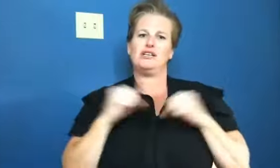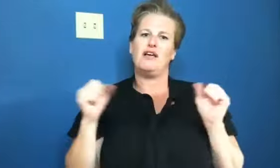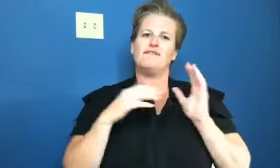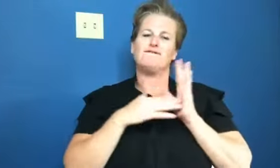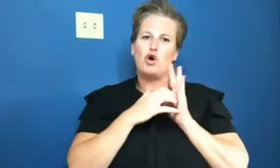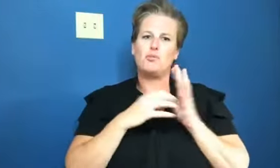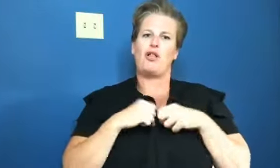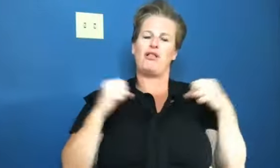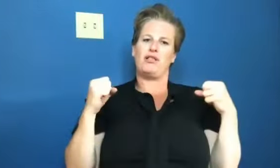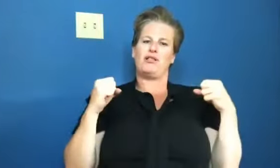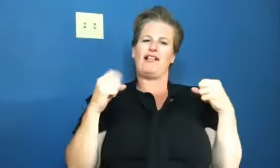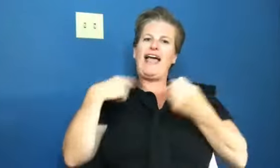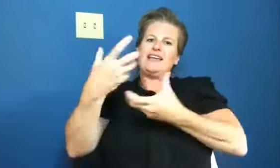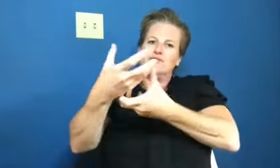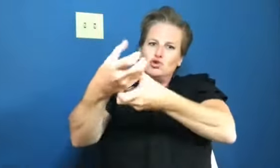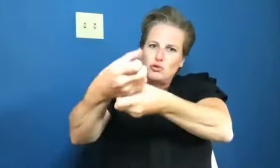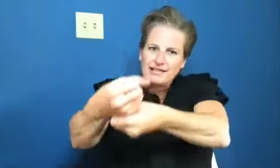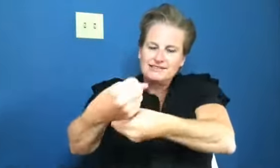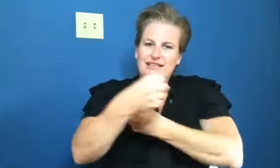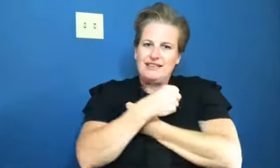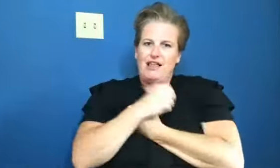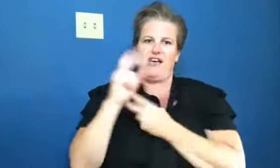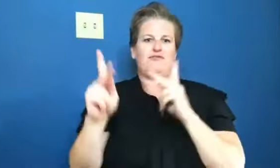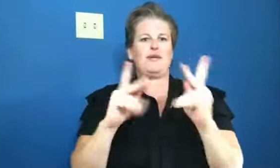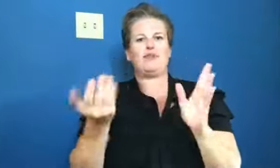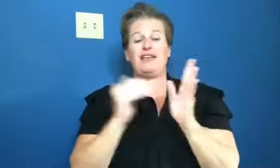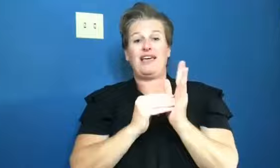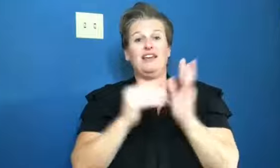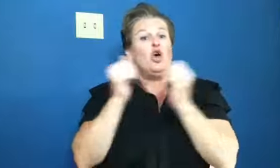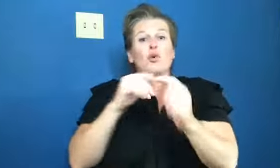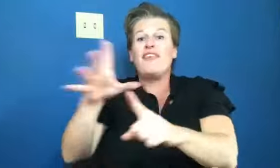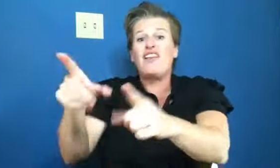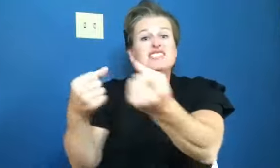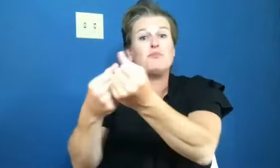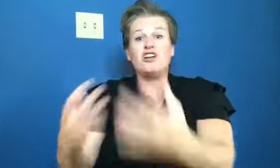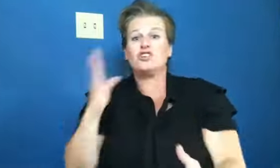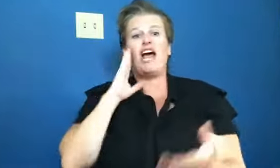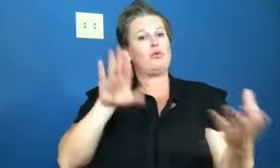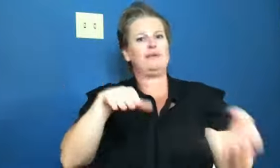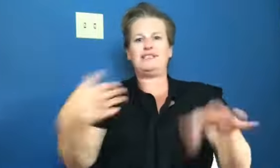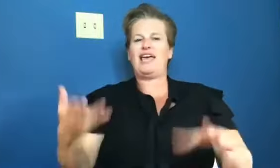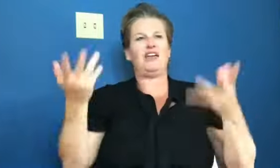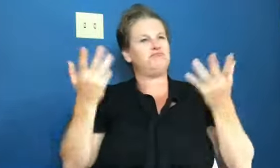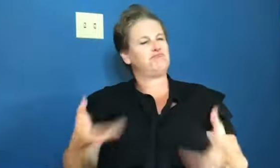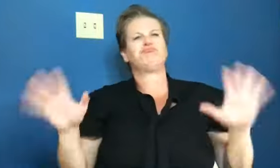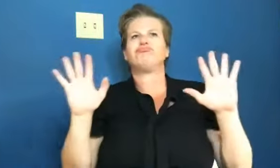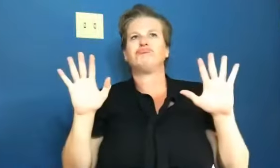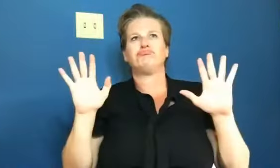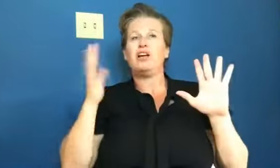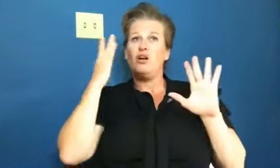trust people again. And if it wasn't for her, I know I'd be dead today. Because what we uncovered is I had an emotional illness, which is the